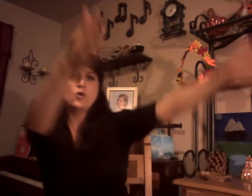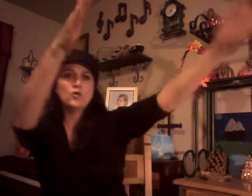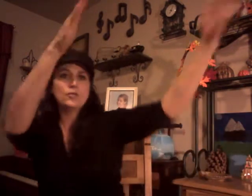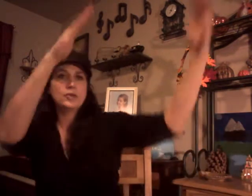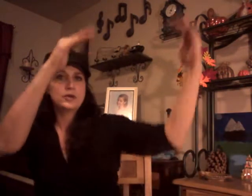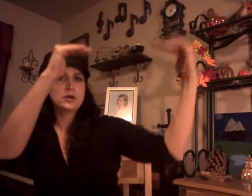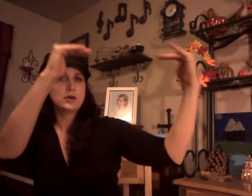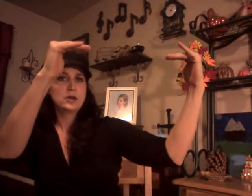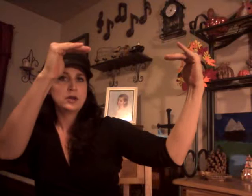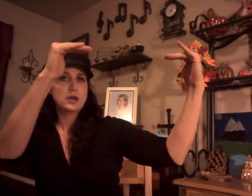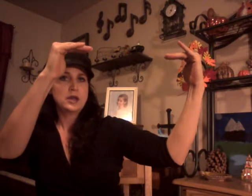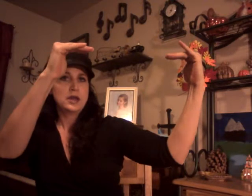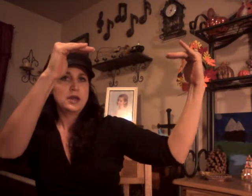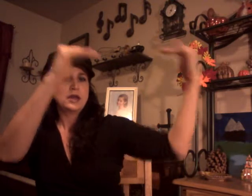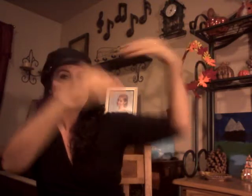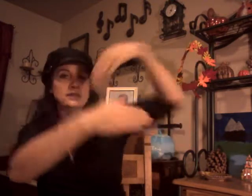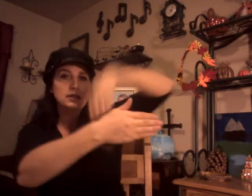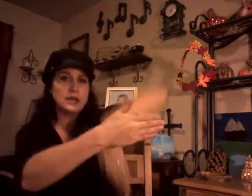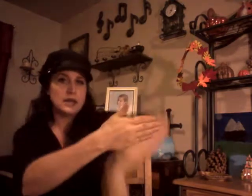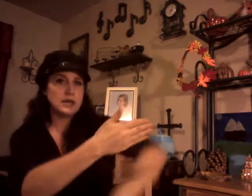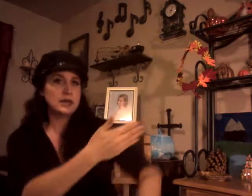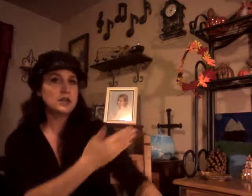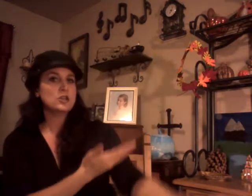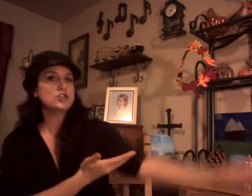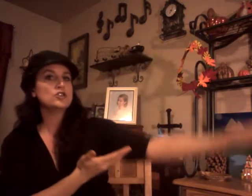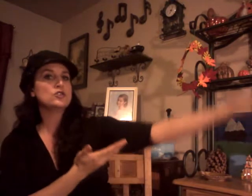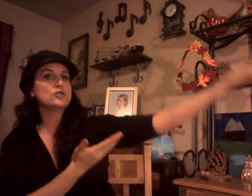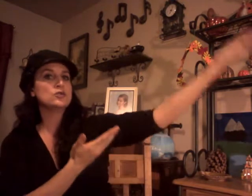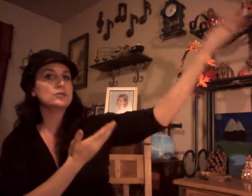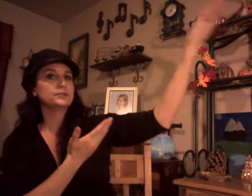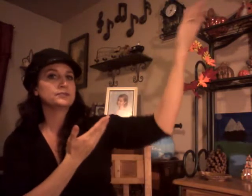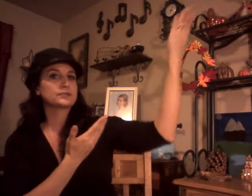hope is in you.